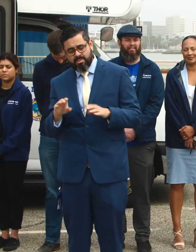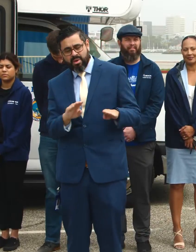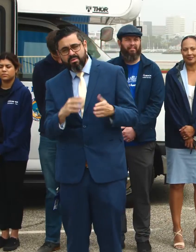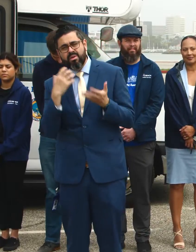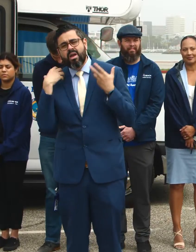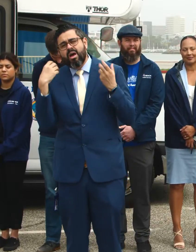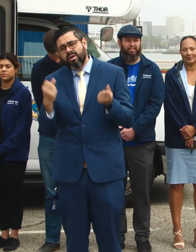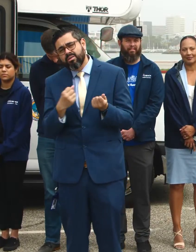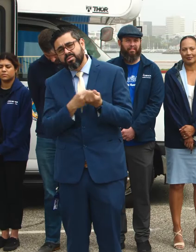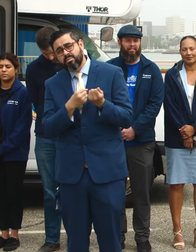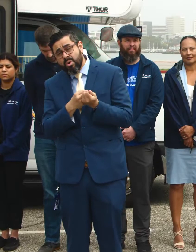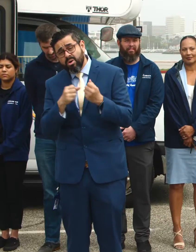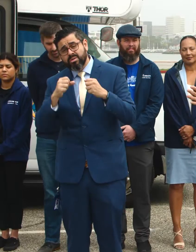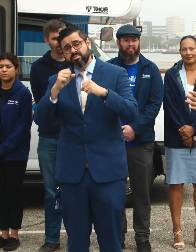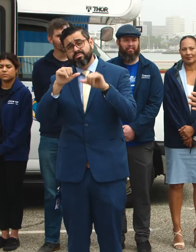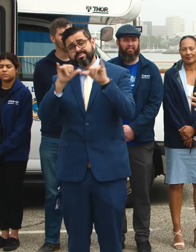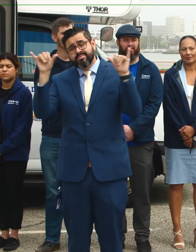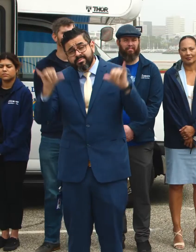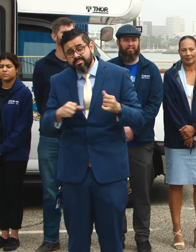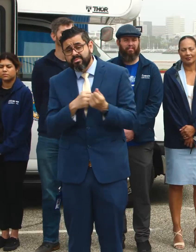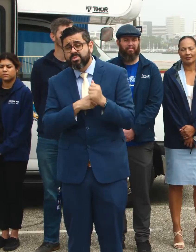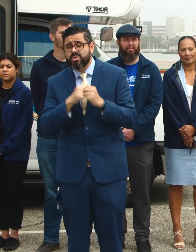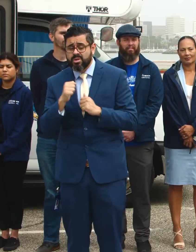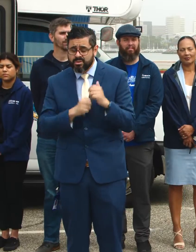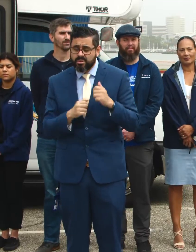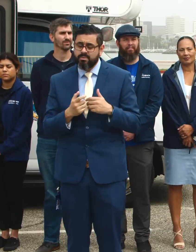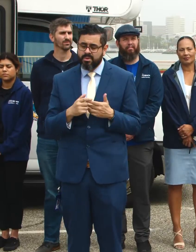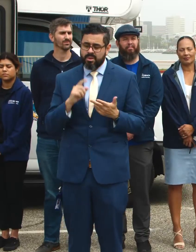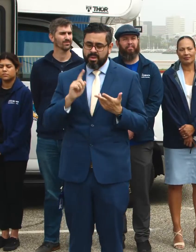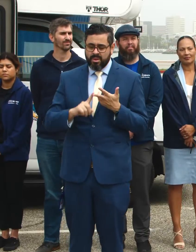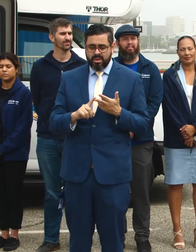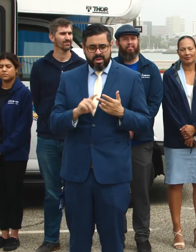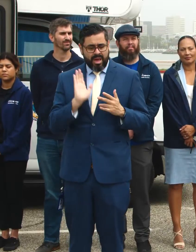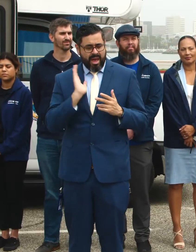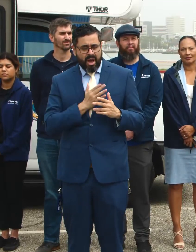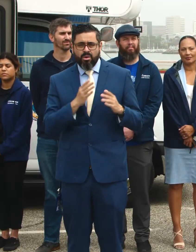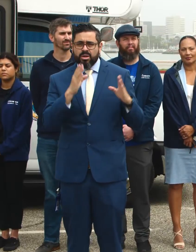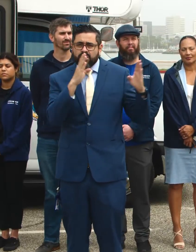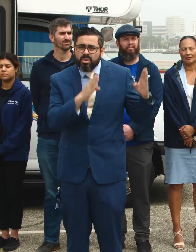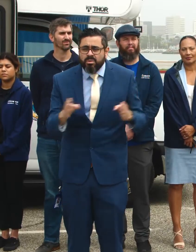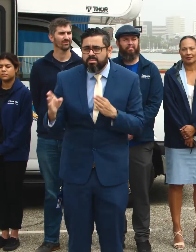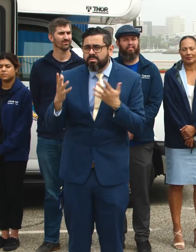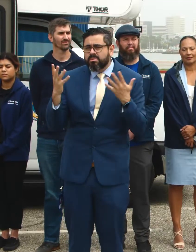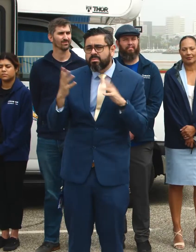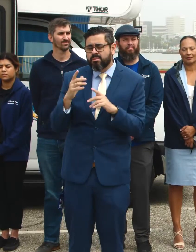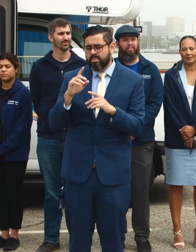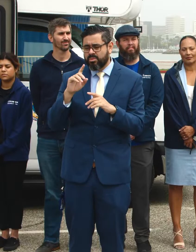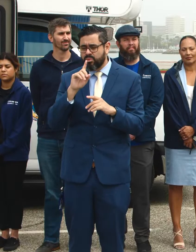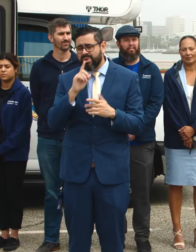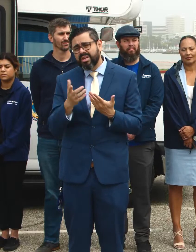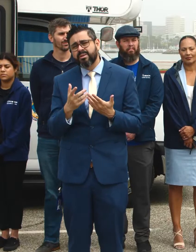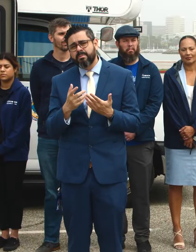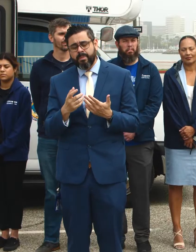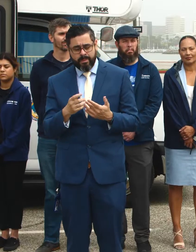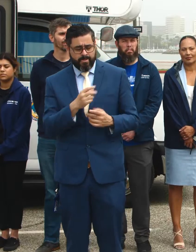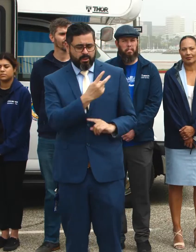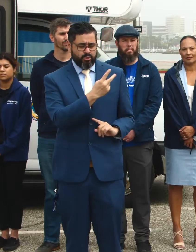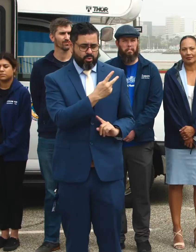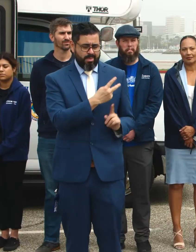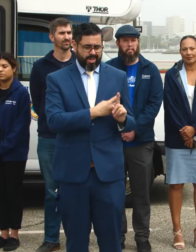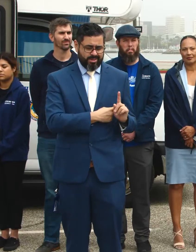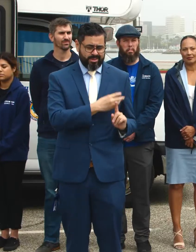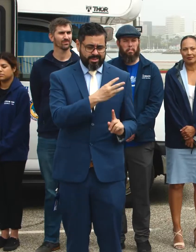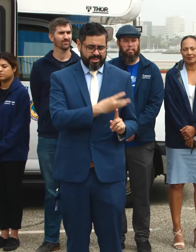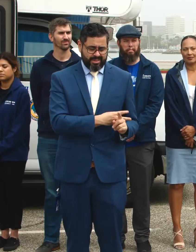and infrastructure. Our homeless emergency strategy talks about really between the 2 and 6 months planting a